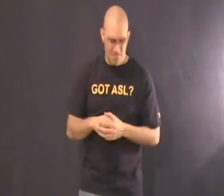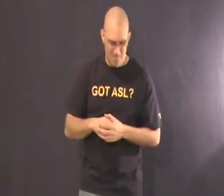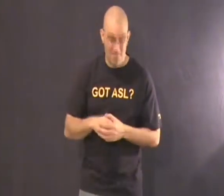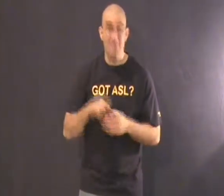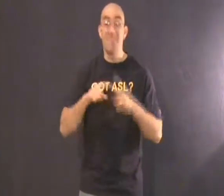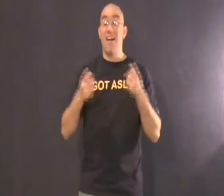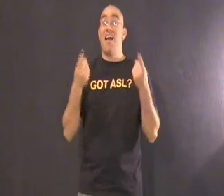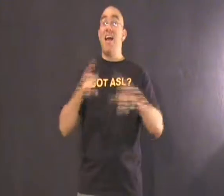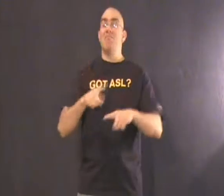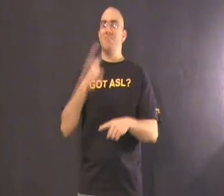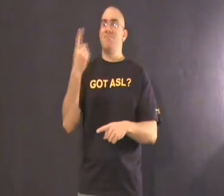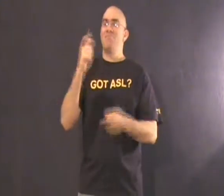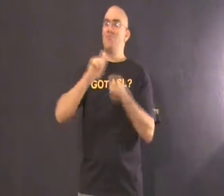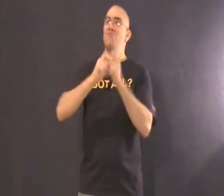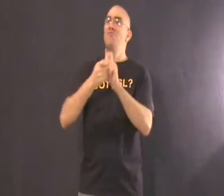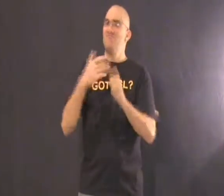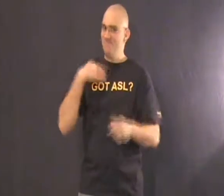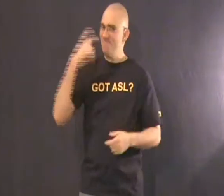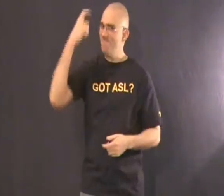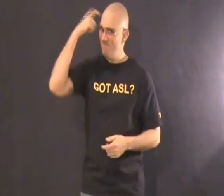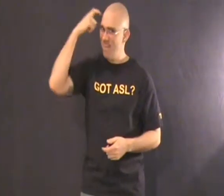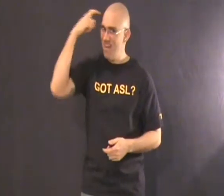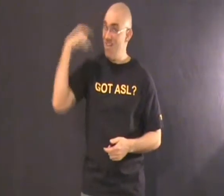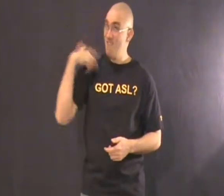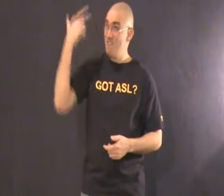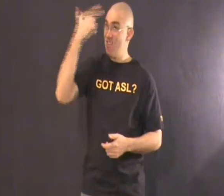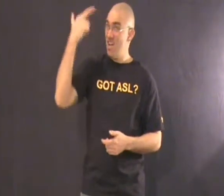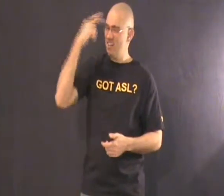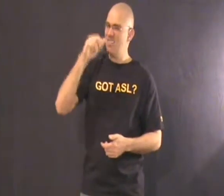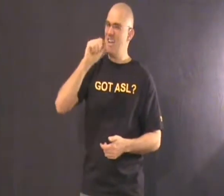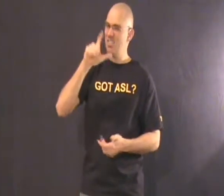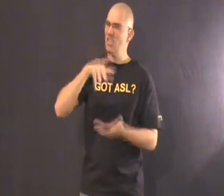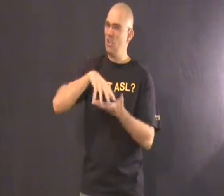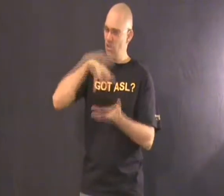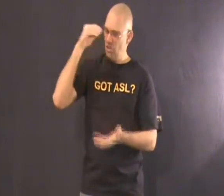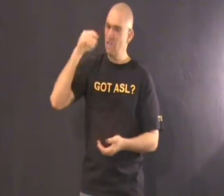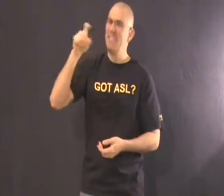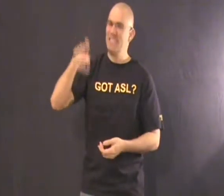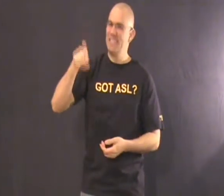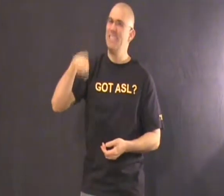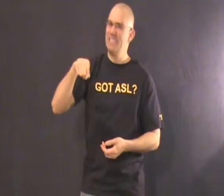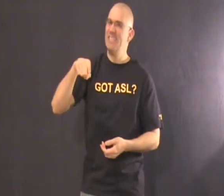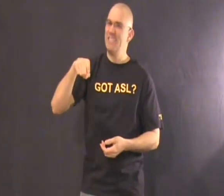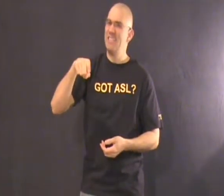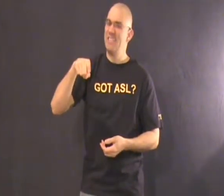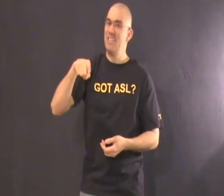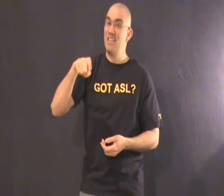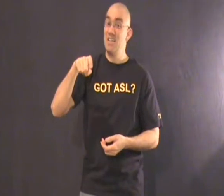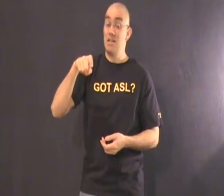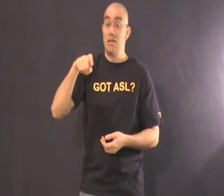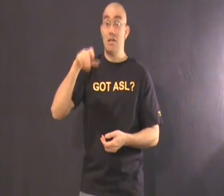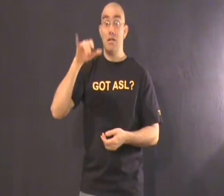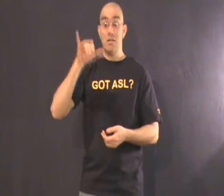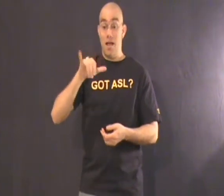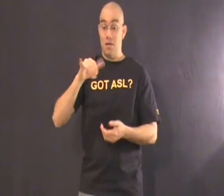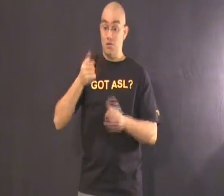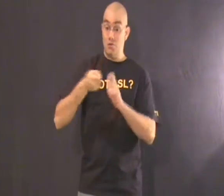and weekends. But I understood them and they understood me, so I didn't feel the need to use American Sign Language. But something did change my mind